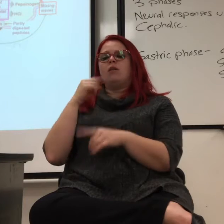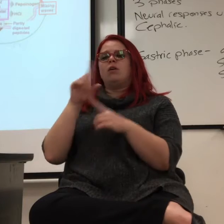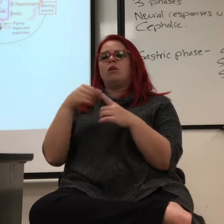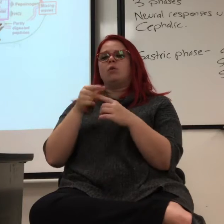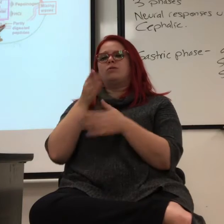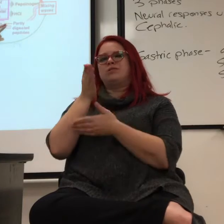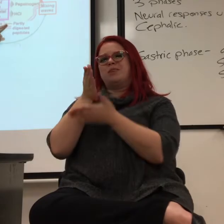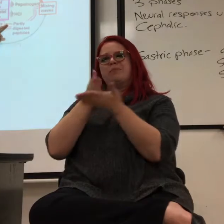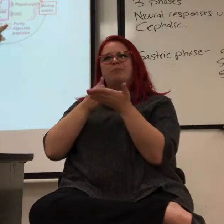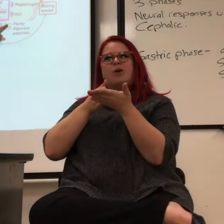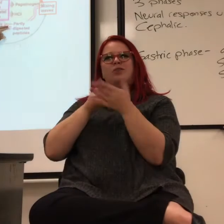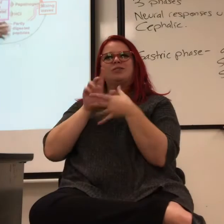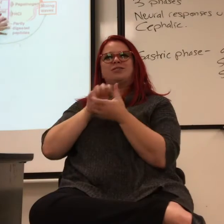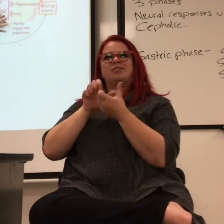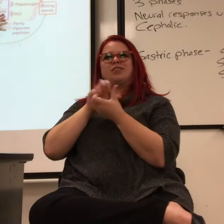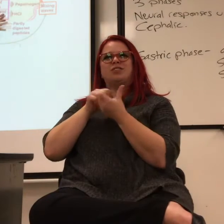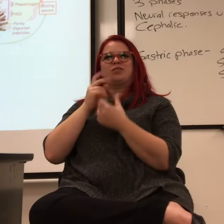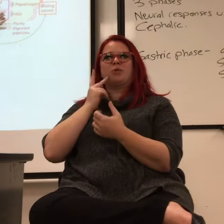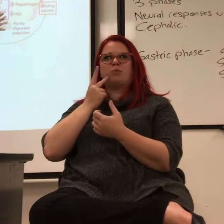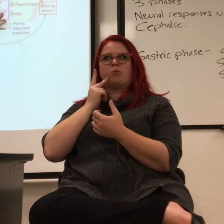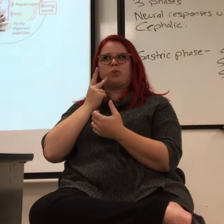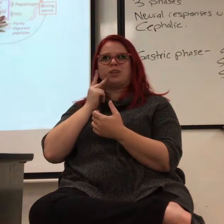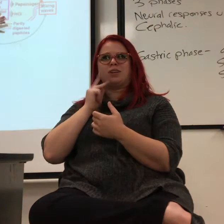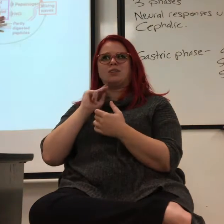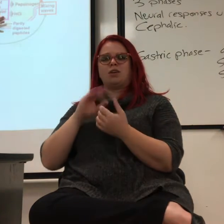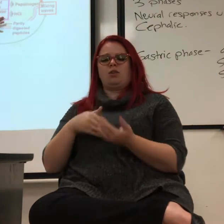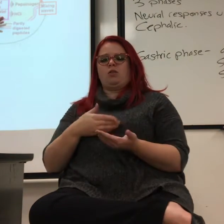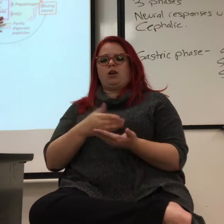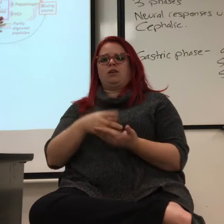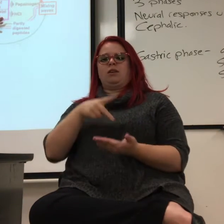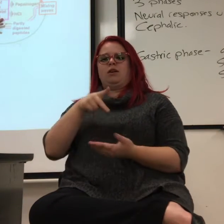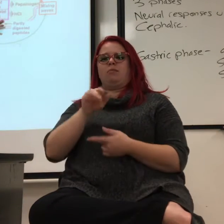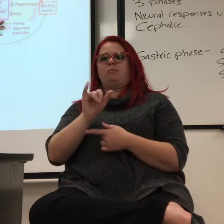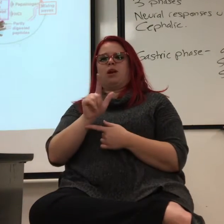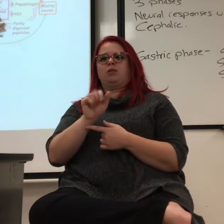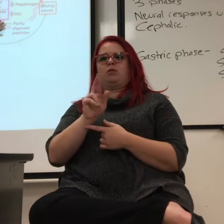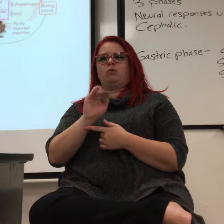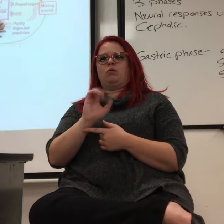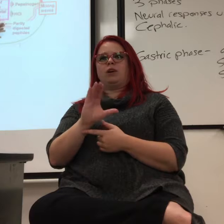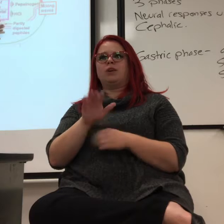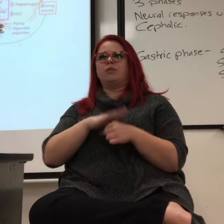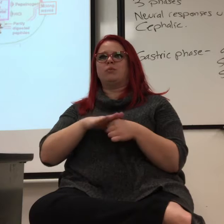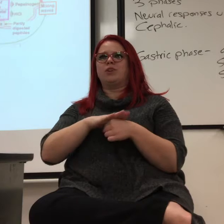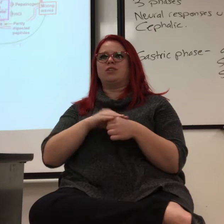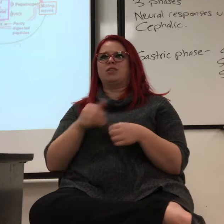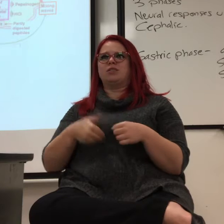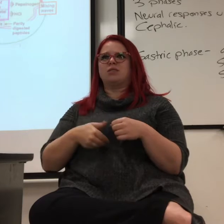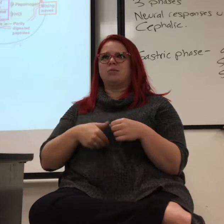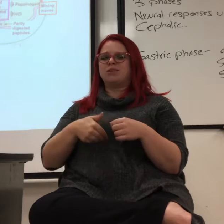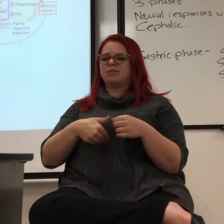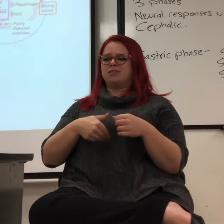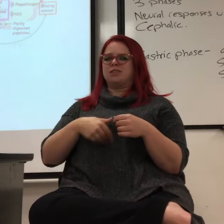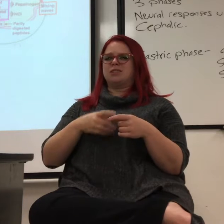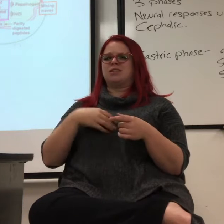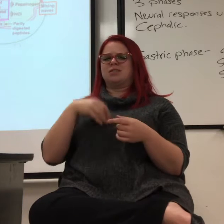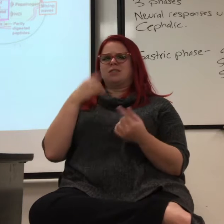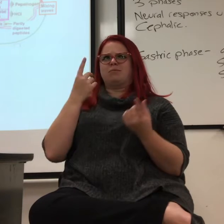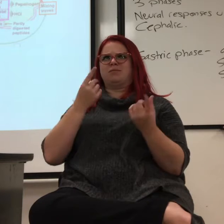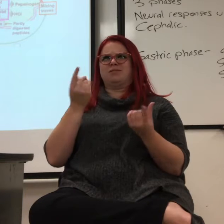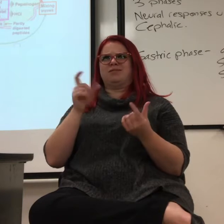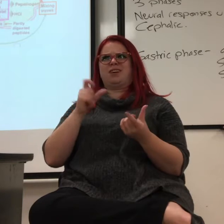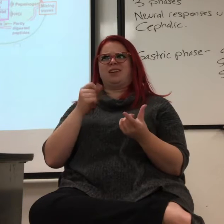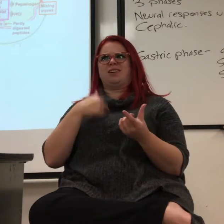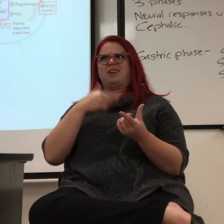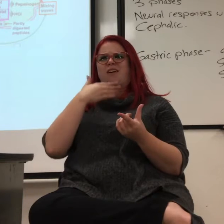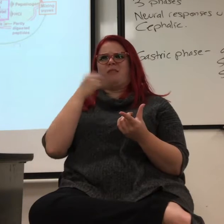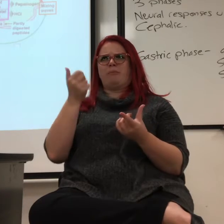partially digested proteins reach the pyloric region of the stomach basically says, you need to do a better